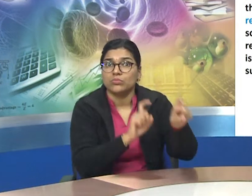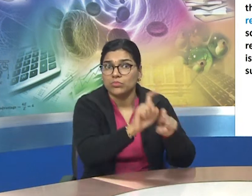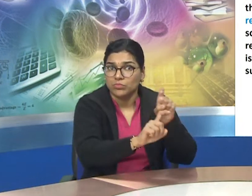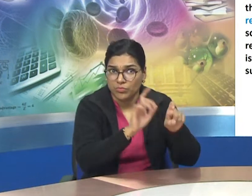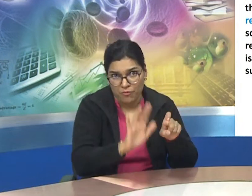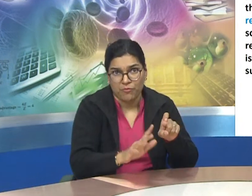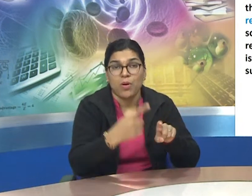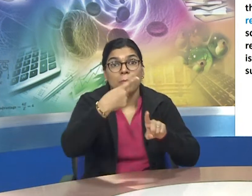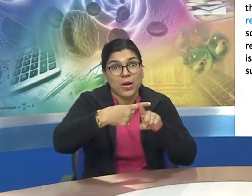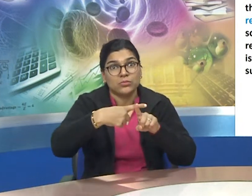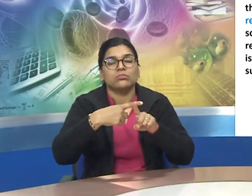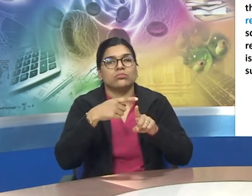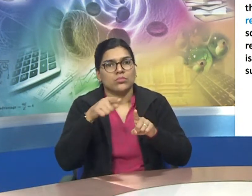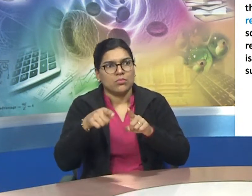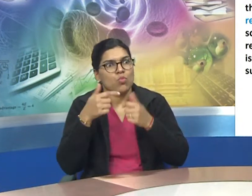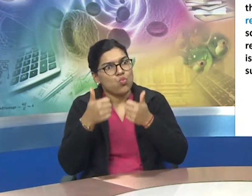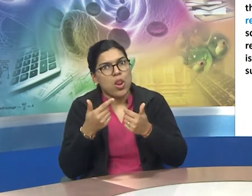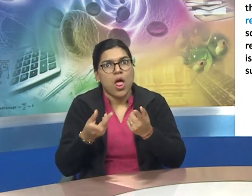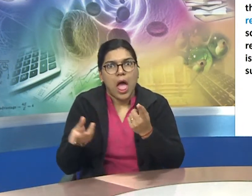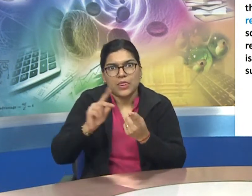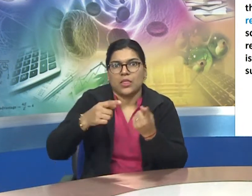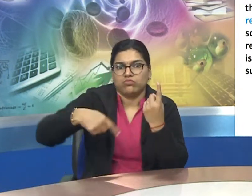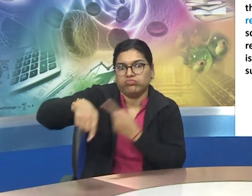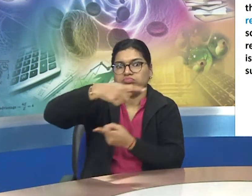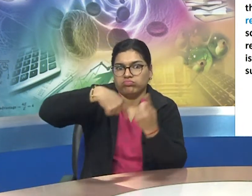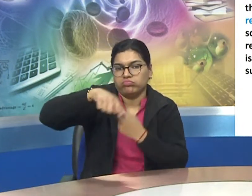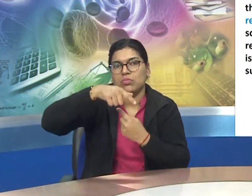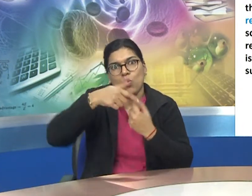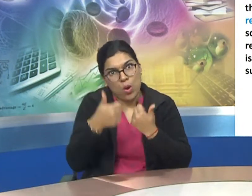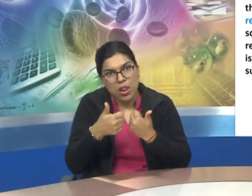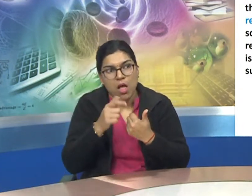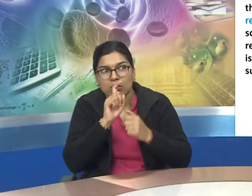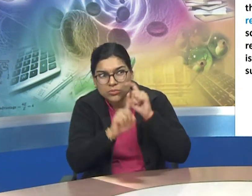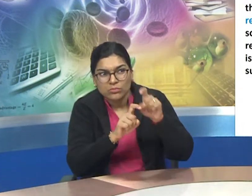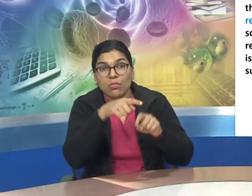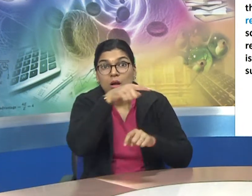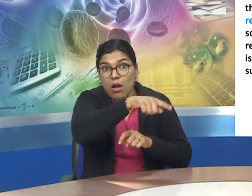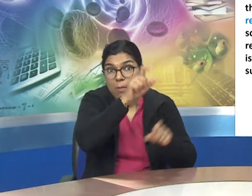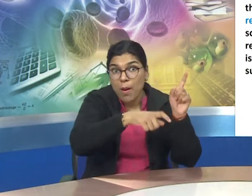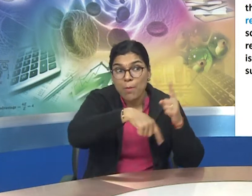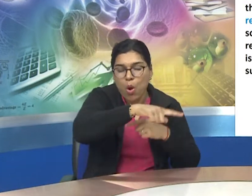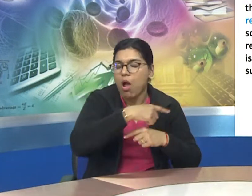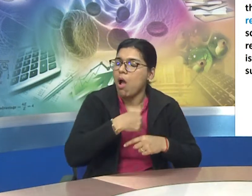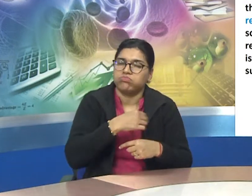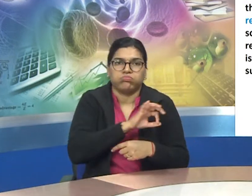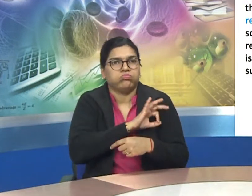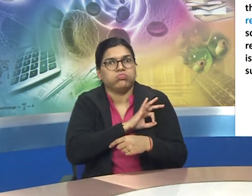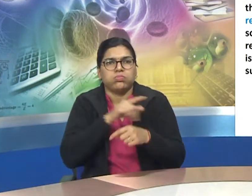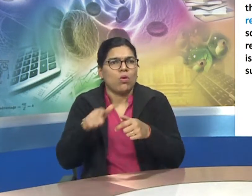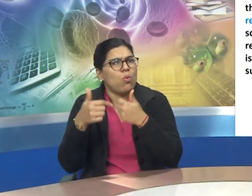if compared with other conventional sources of generations.